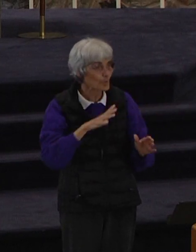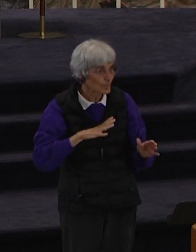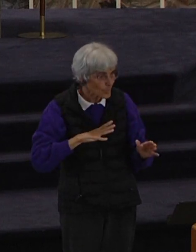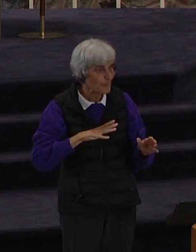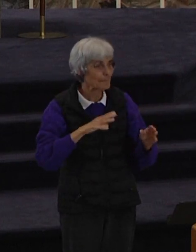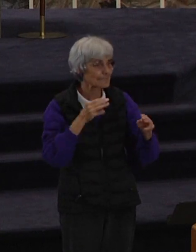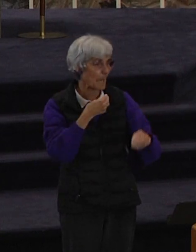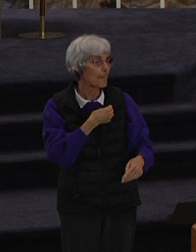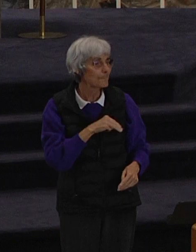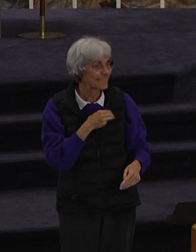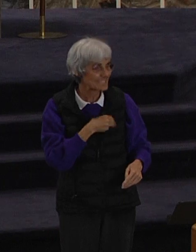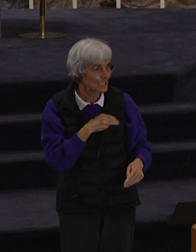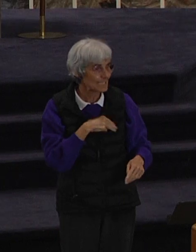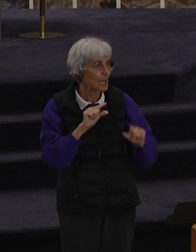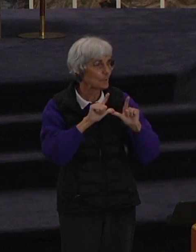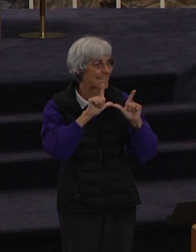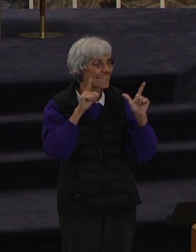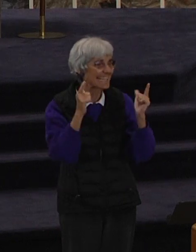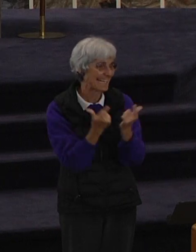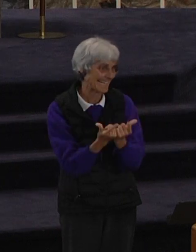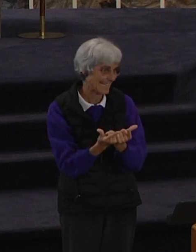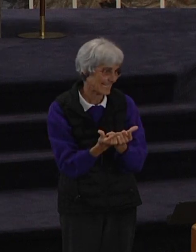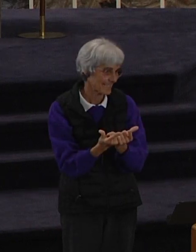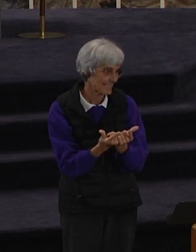children's message for us. We're going to be